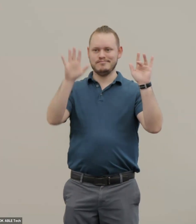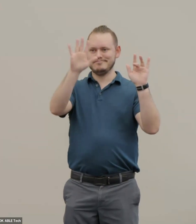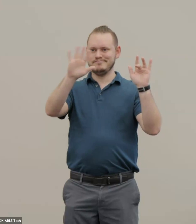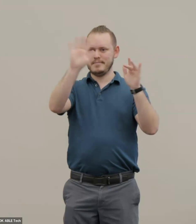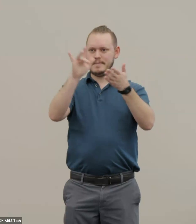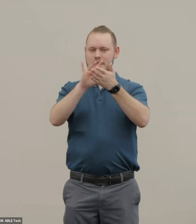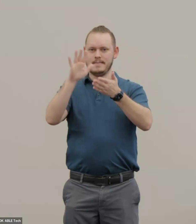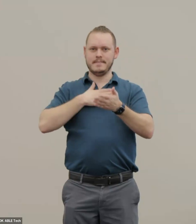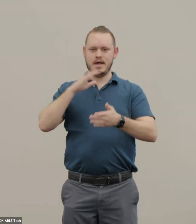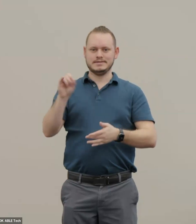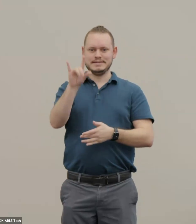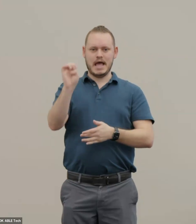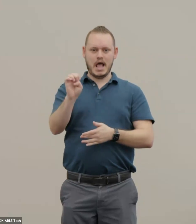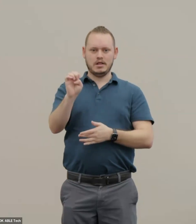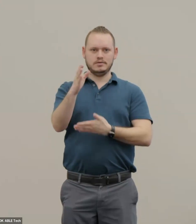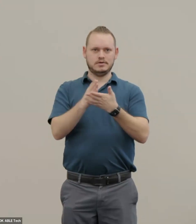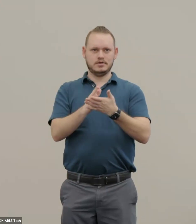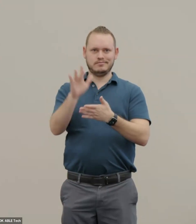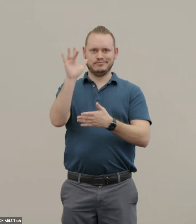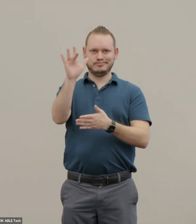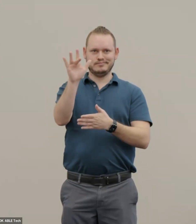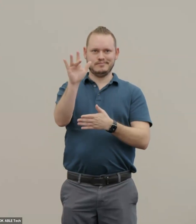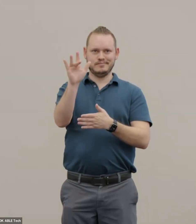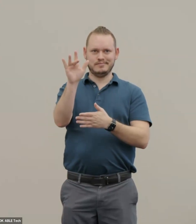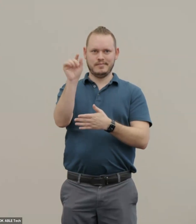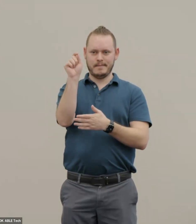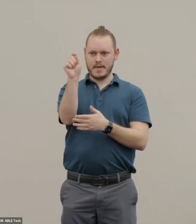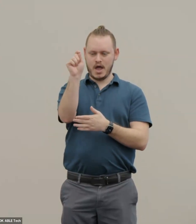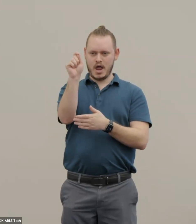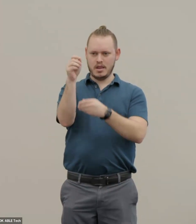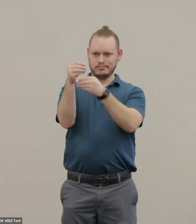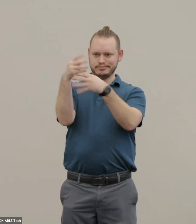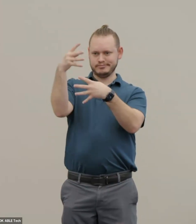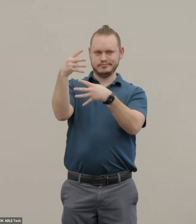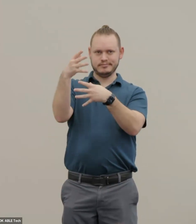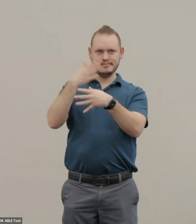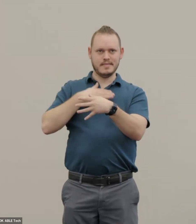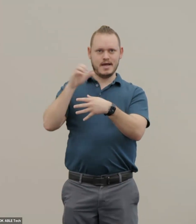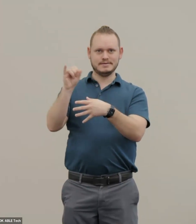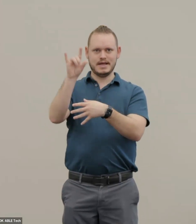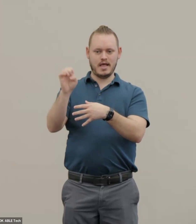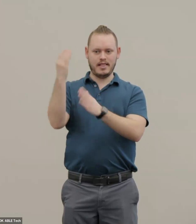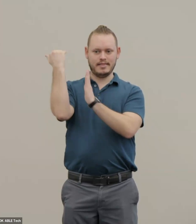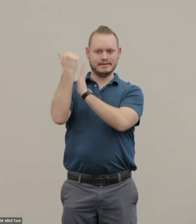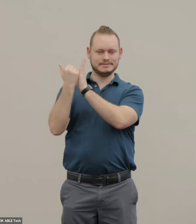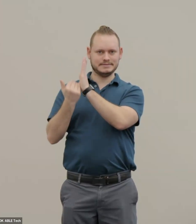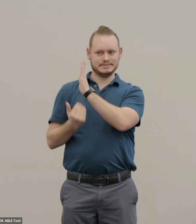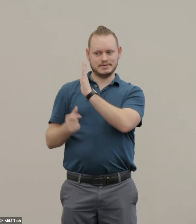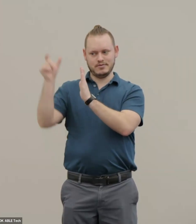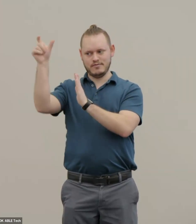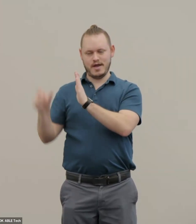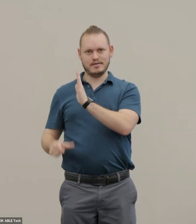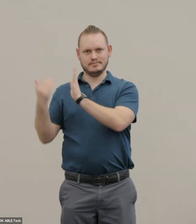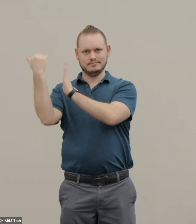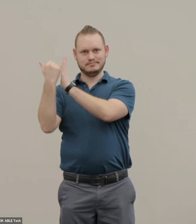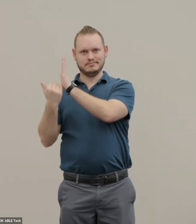section. And I'm going to click on this little button here, and that's going to show me my styles in a list over here to the right. I think